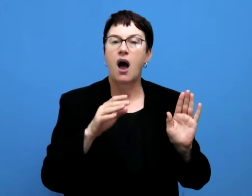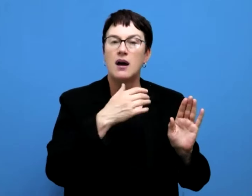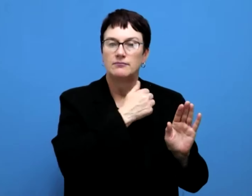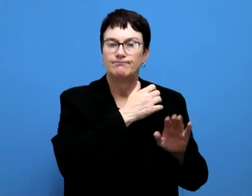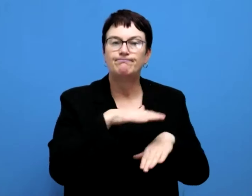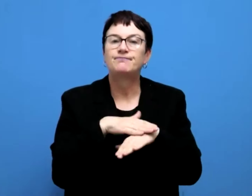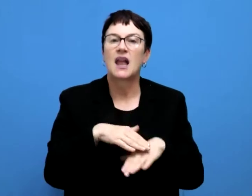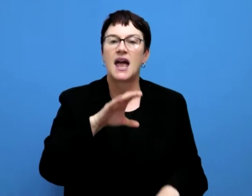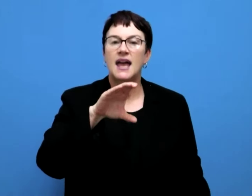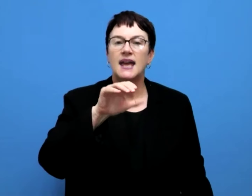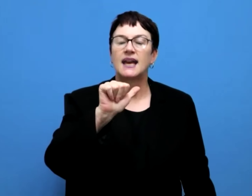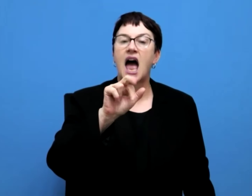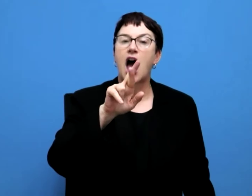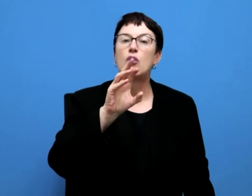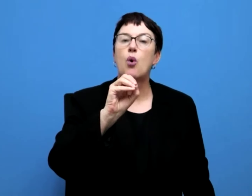now.